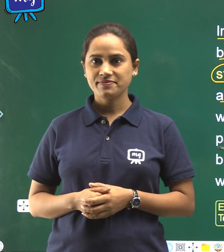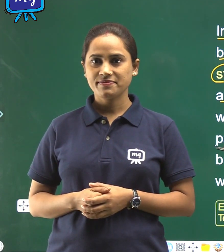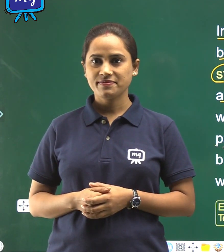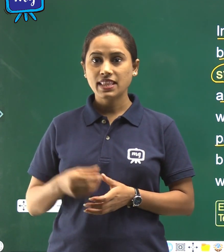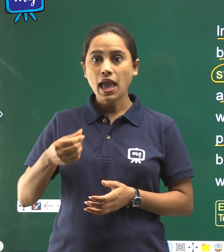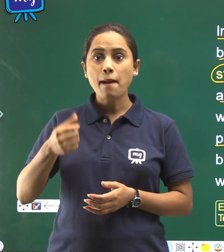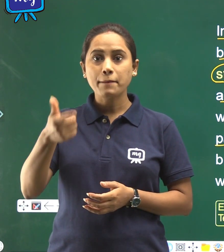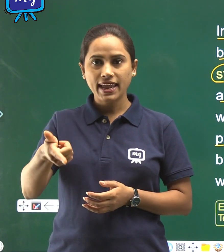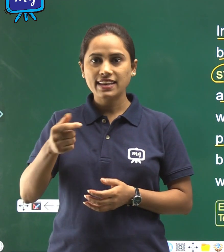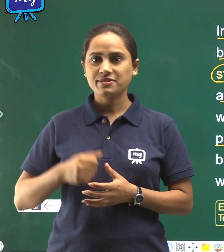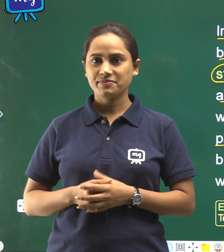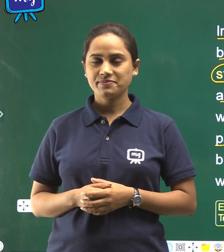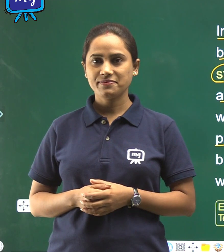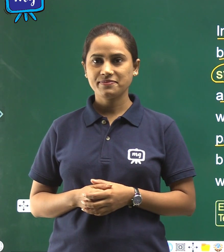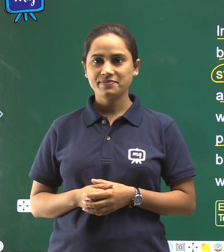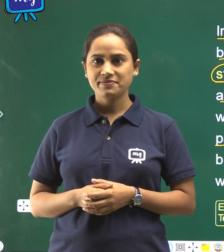paid